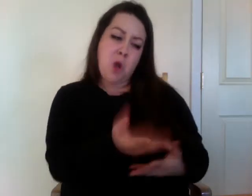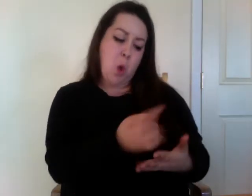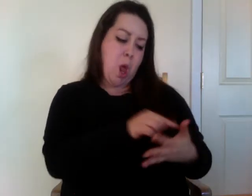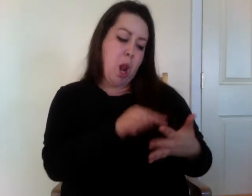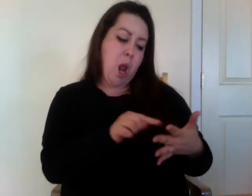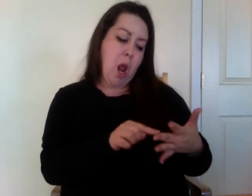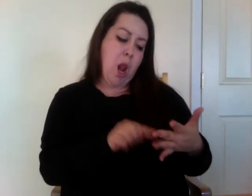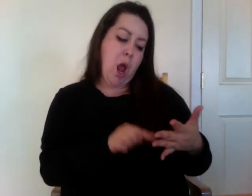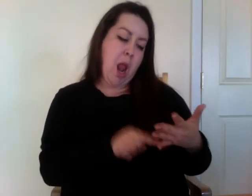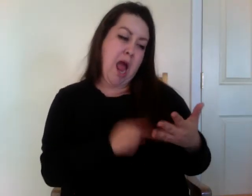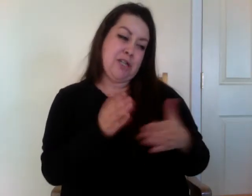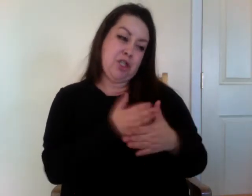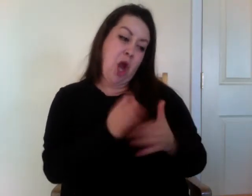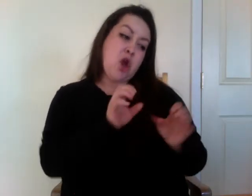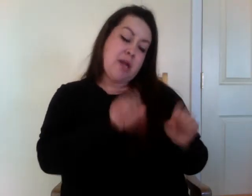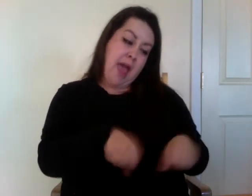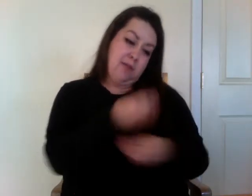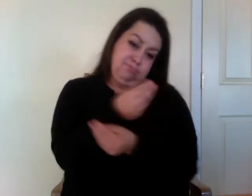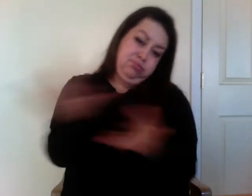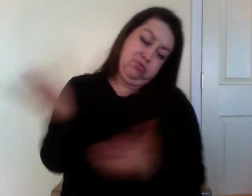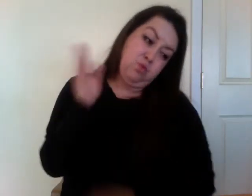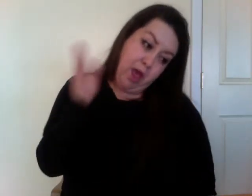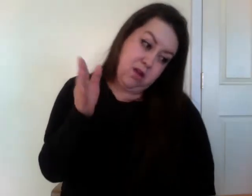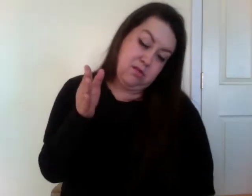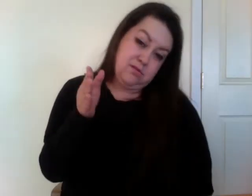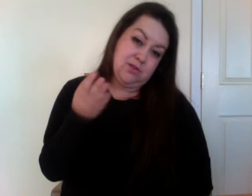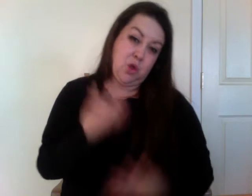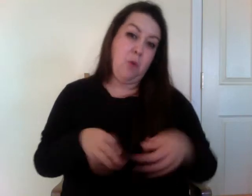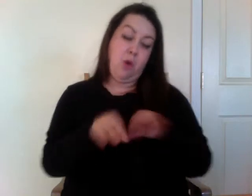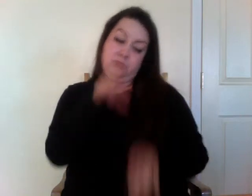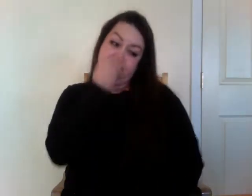our catalog that gets published once a year.